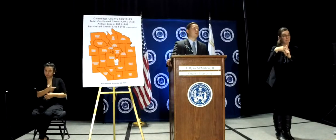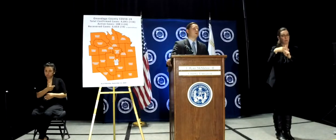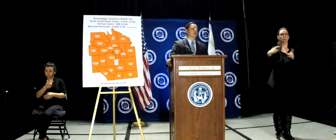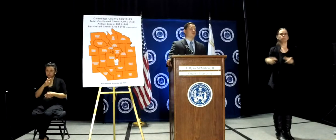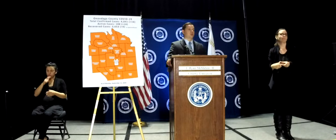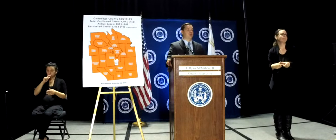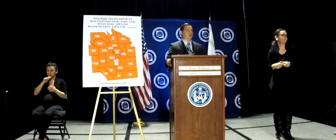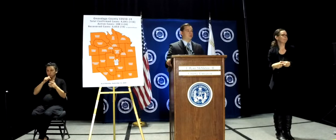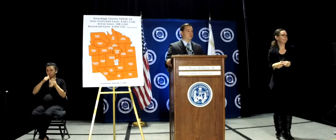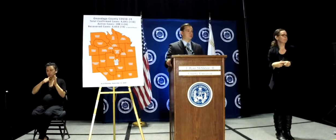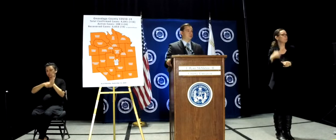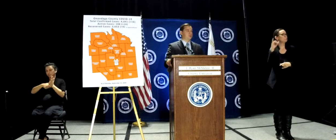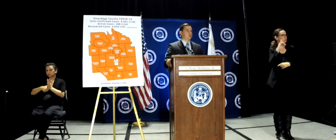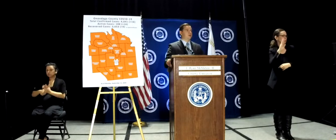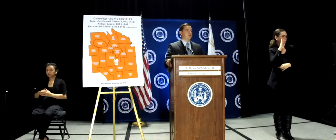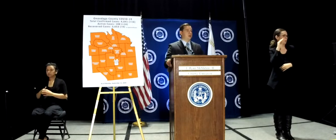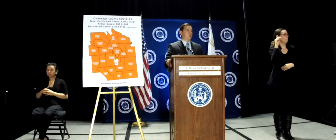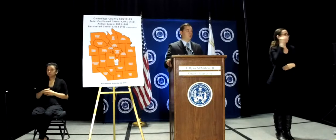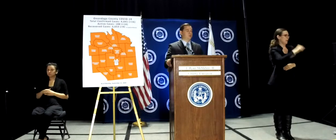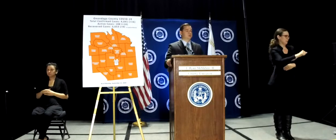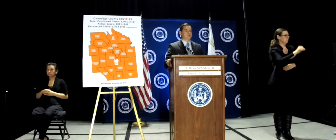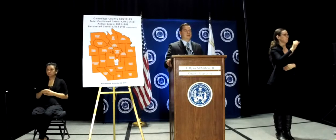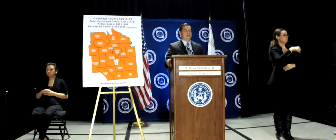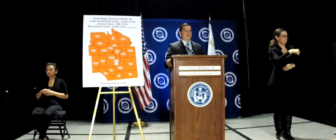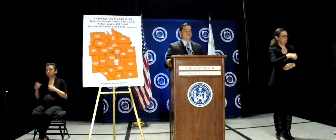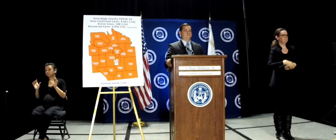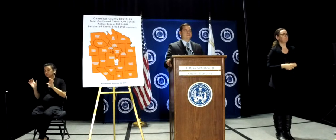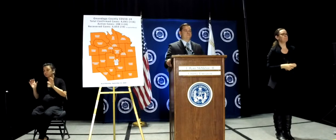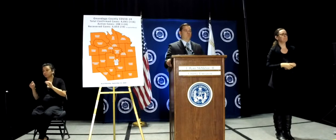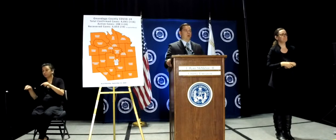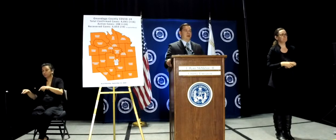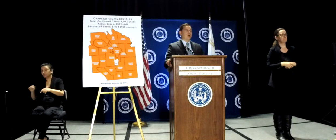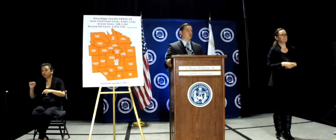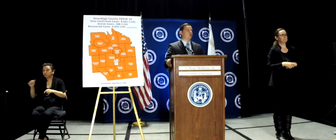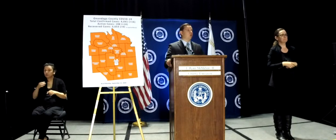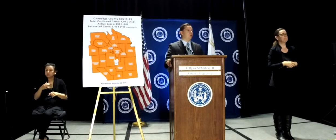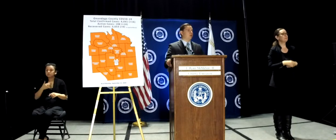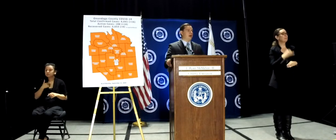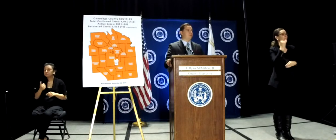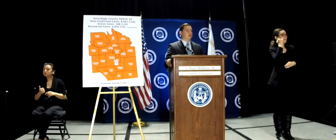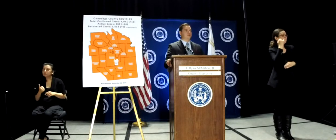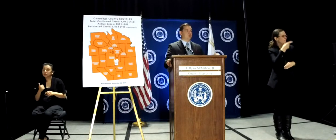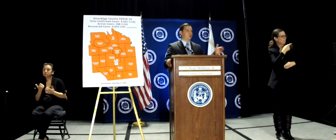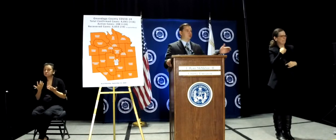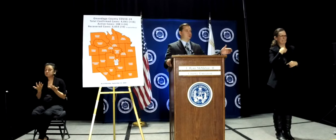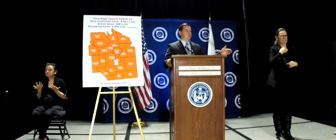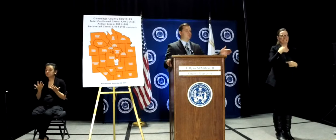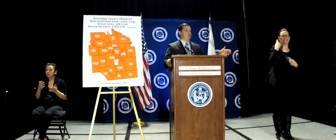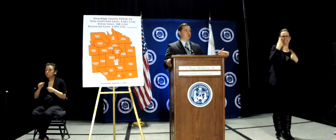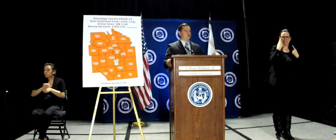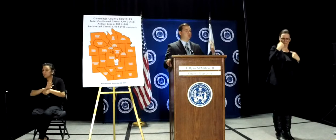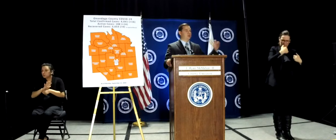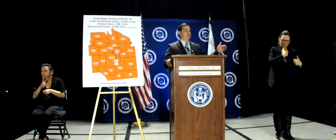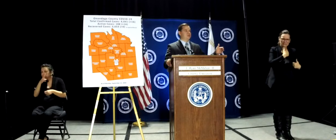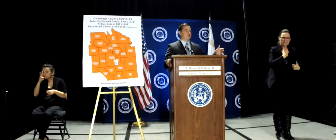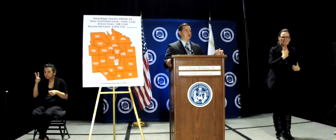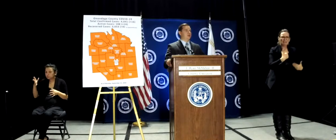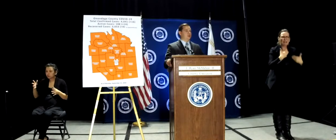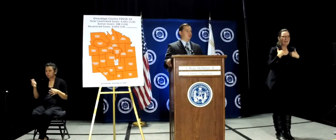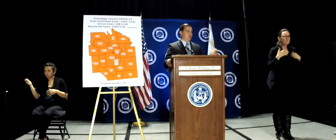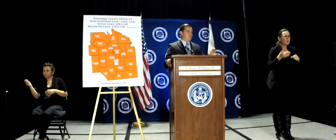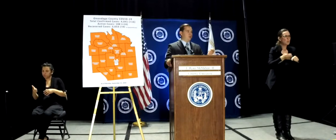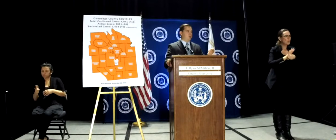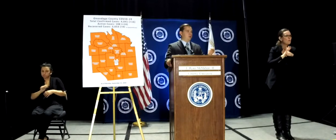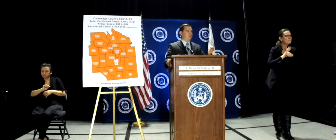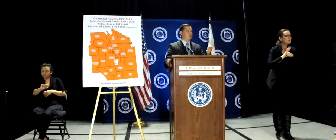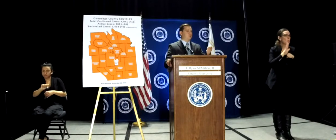well. If you're curious that you had COVID, right now I don't know what will happen if you go to Syracuse Community Health Center, if